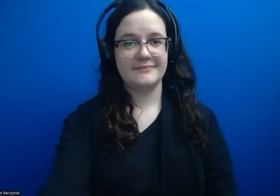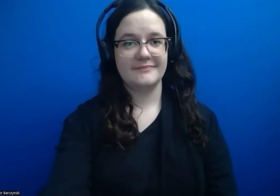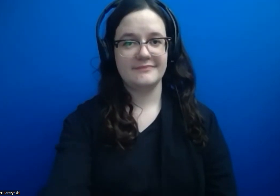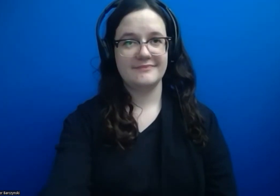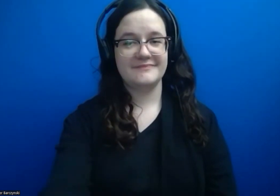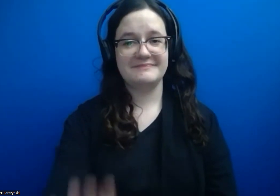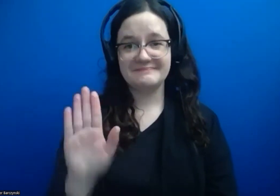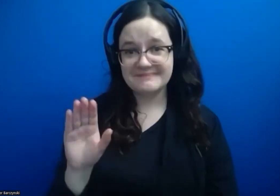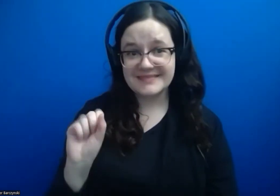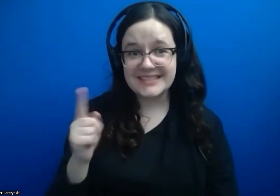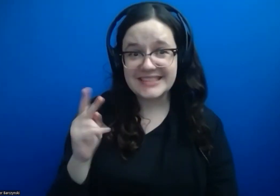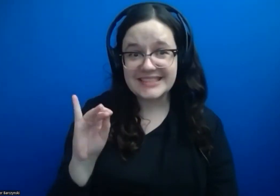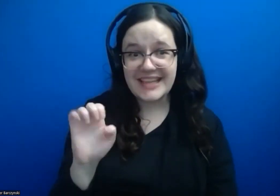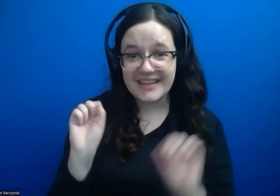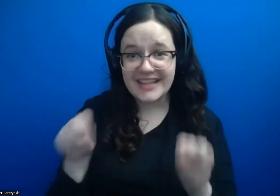Stephanie, can you hear me?